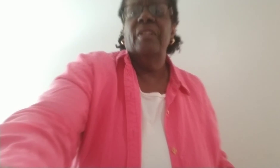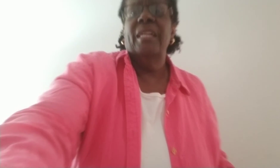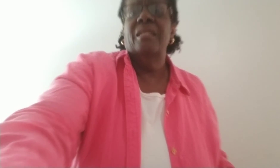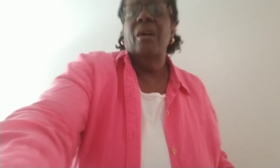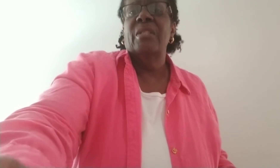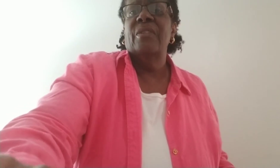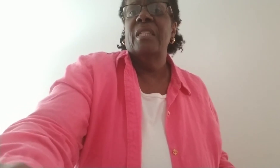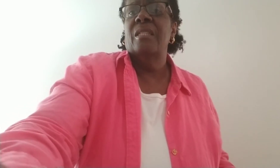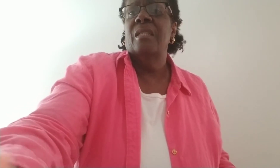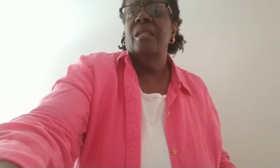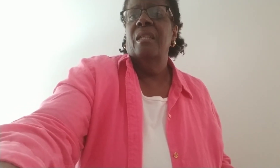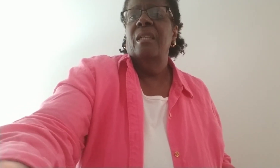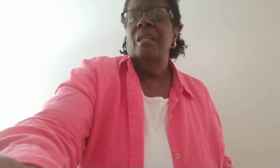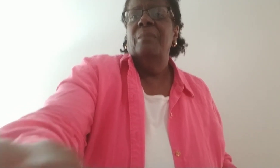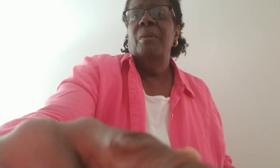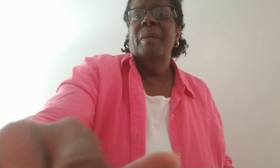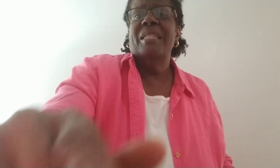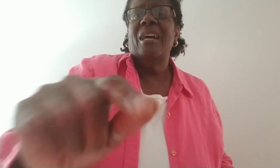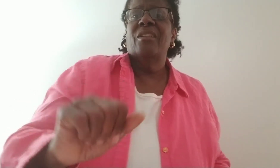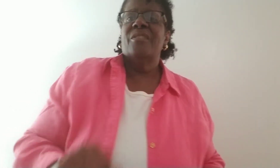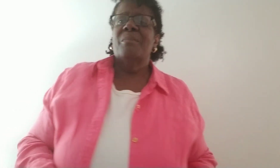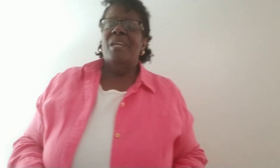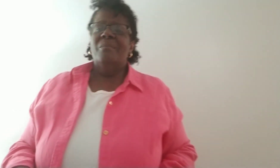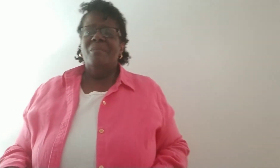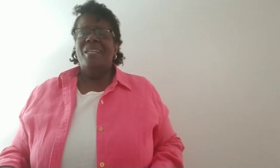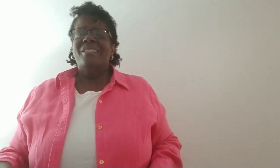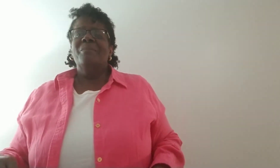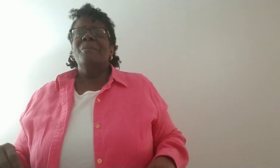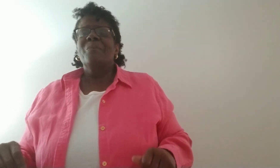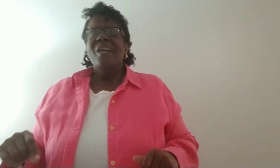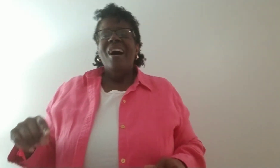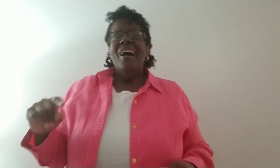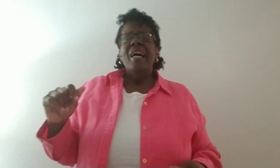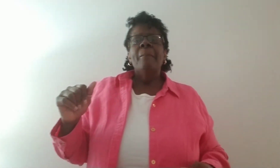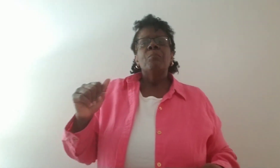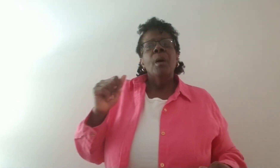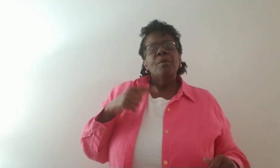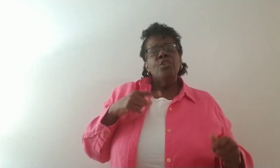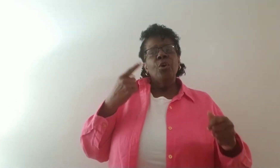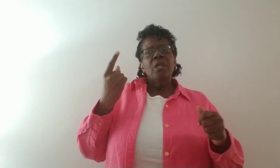I always forget to put my sound off sometimes, a lot of times. But you're going to be